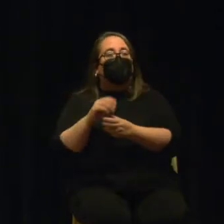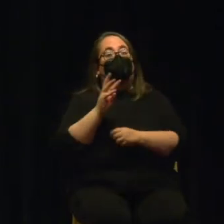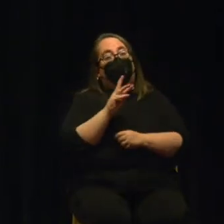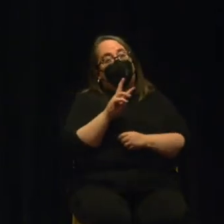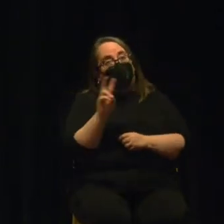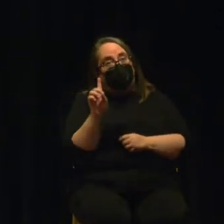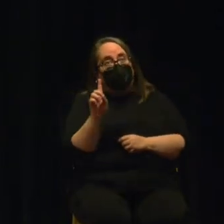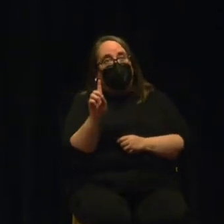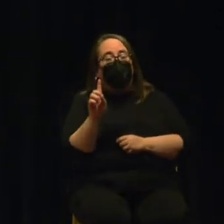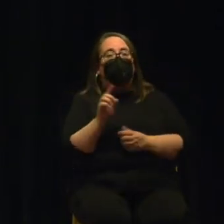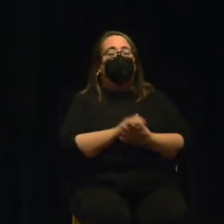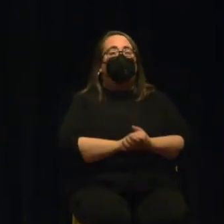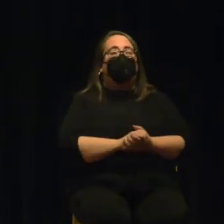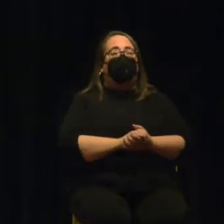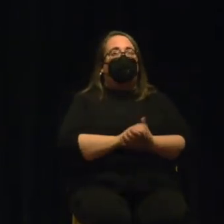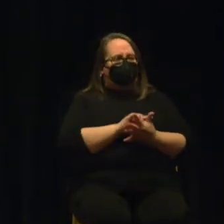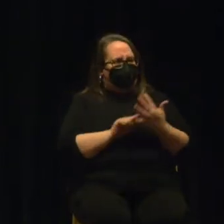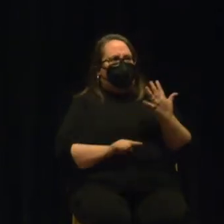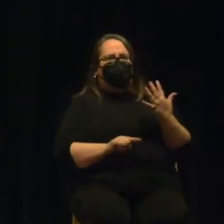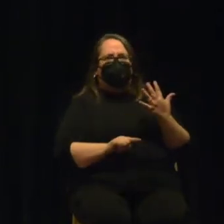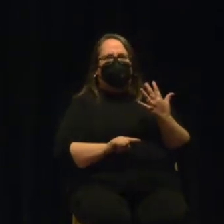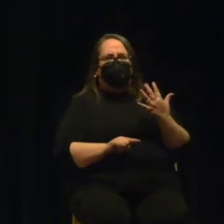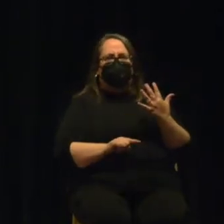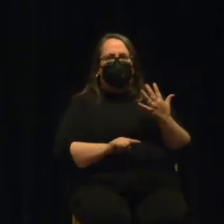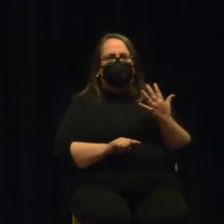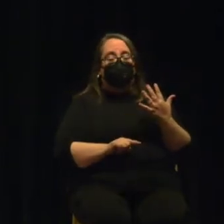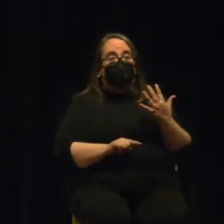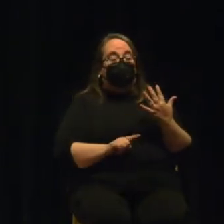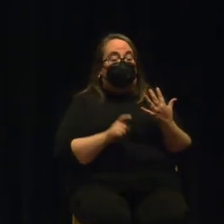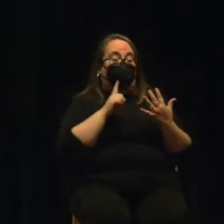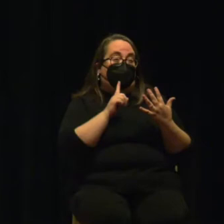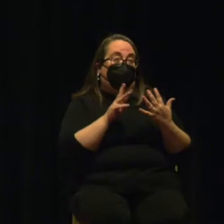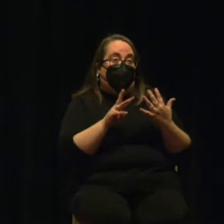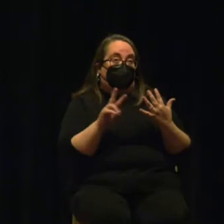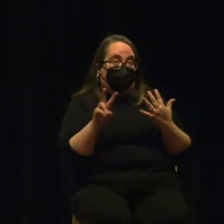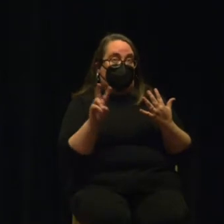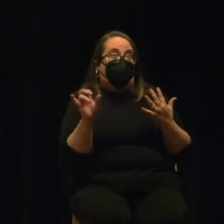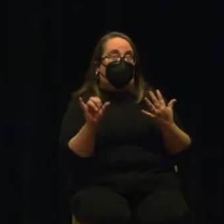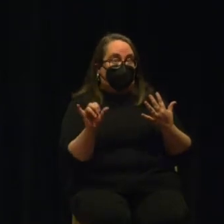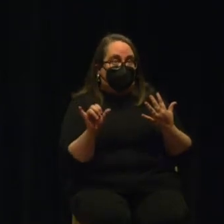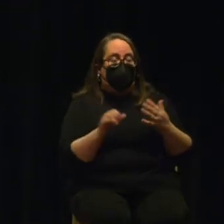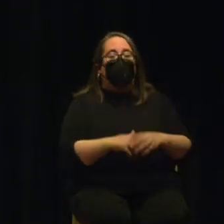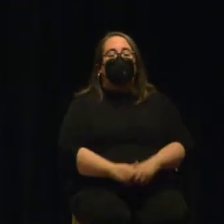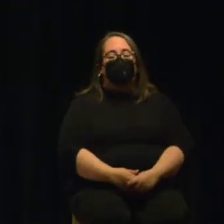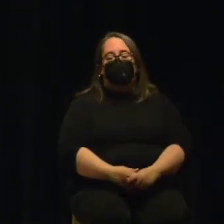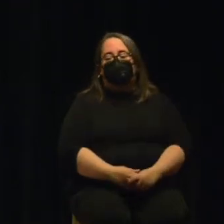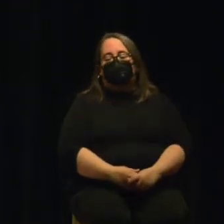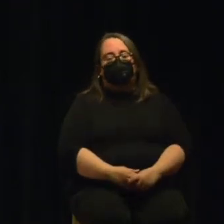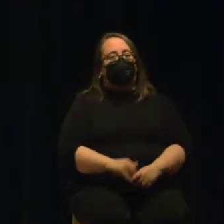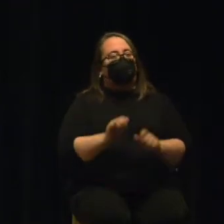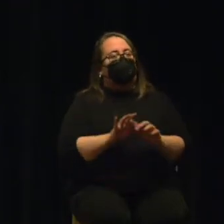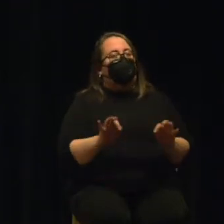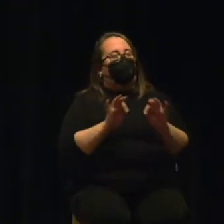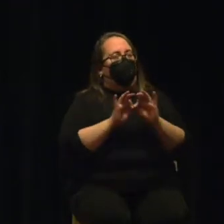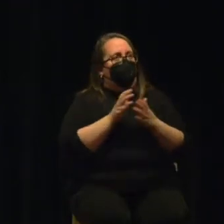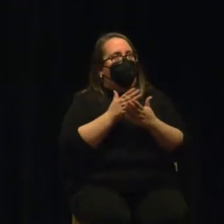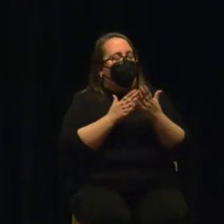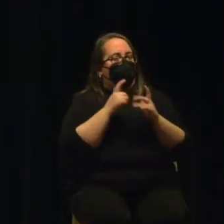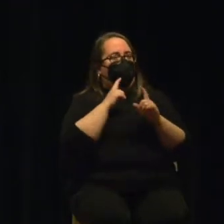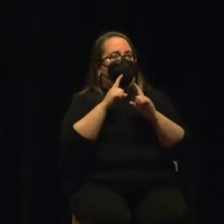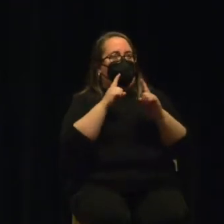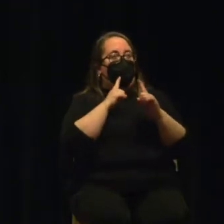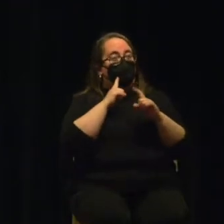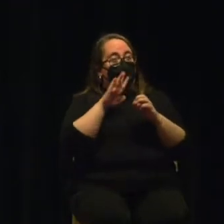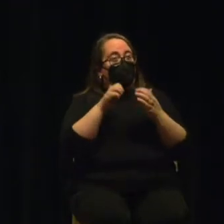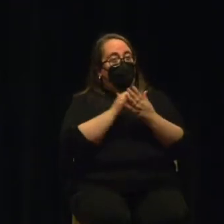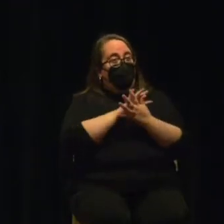I, you know, he was actually around for World War II too, but like he was a vital part of the conversation and all